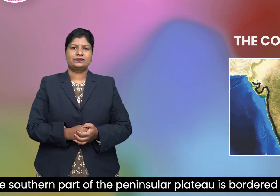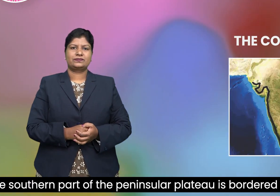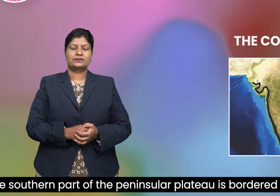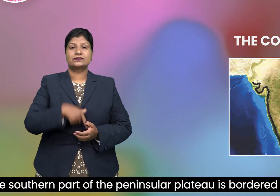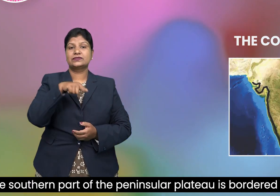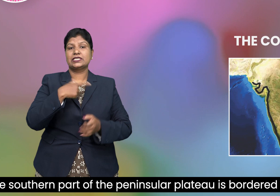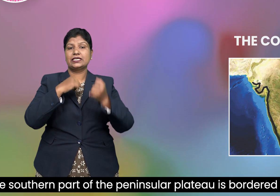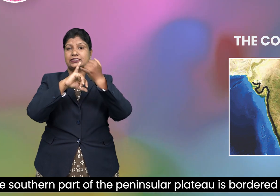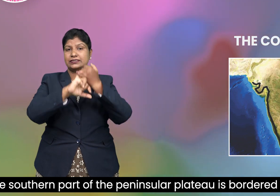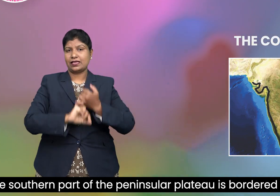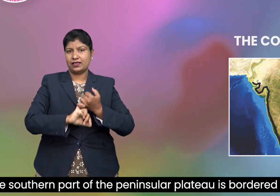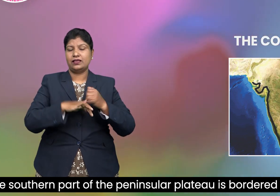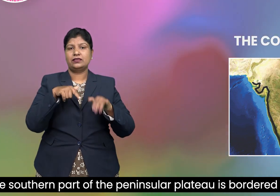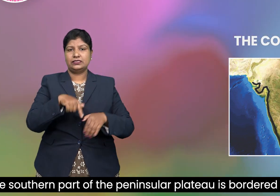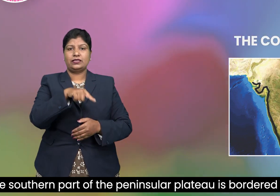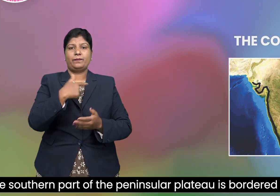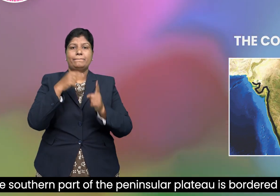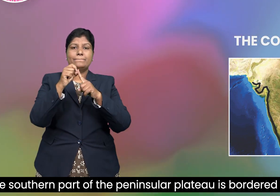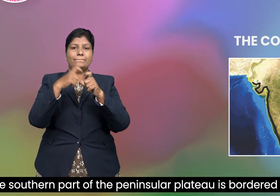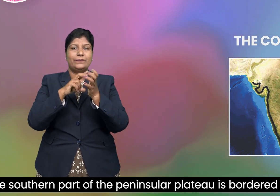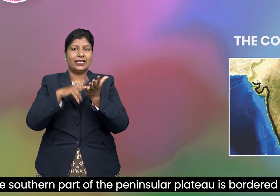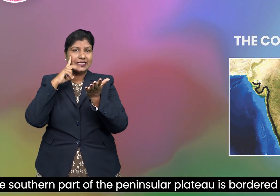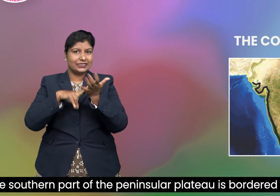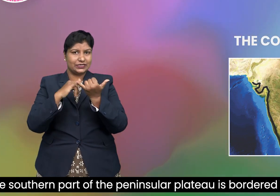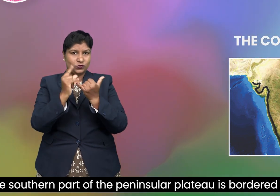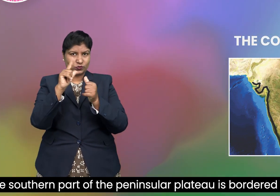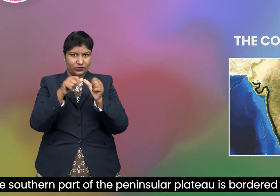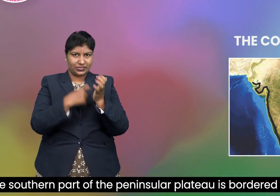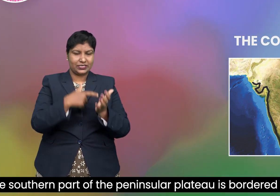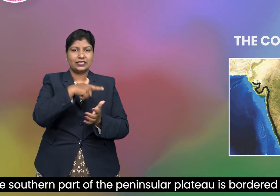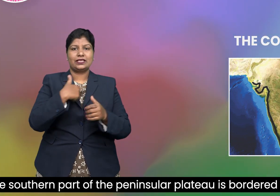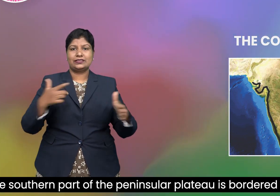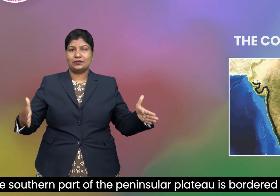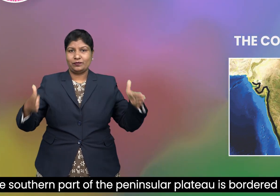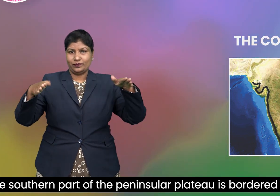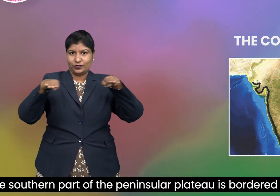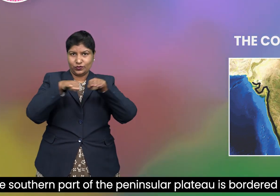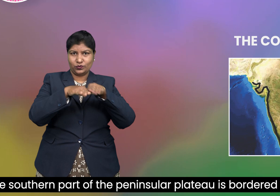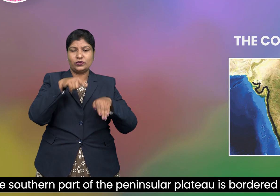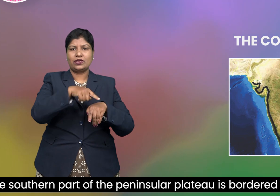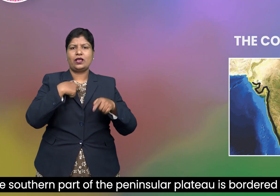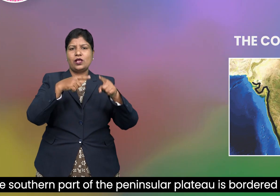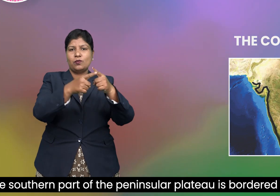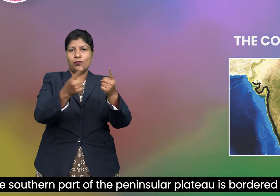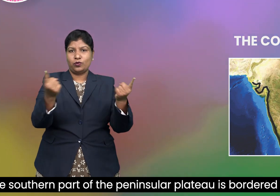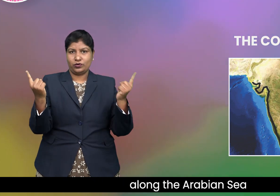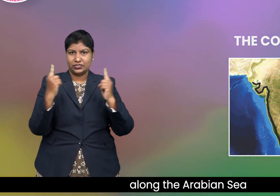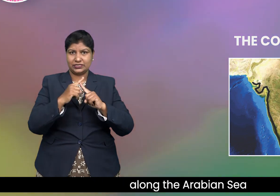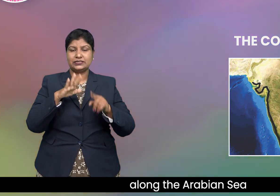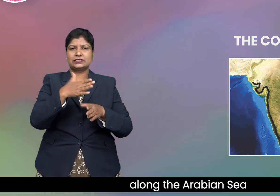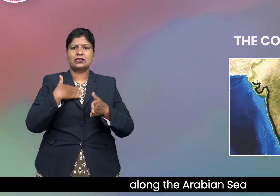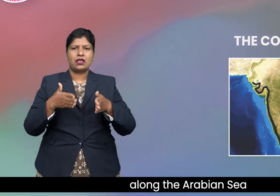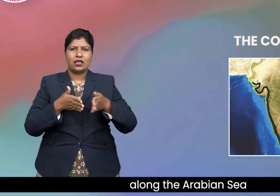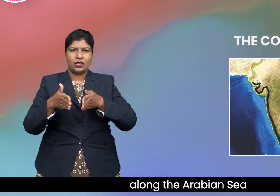the southern part of the peninsular plateau is bordered by a narrow coastal